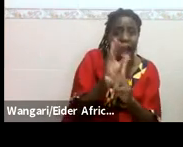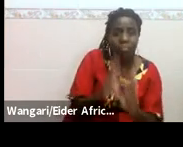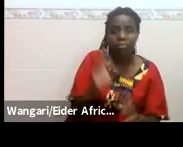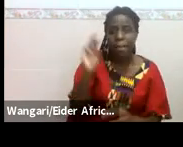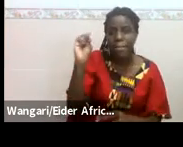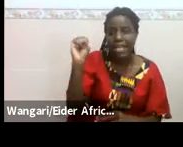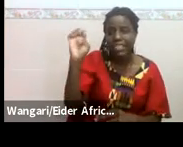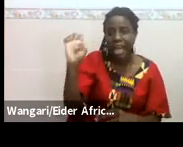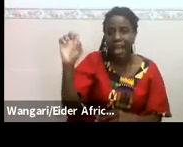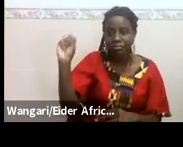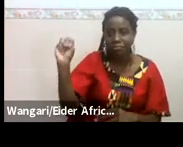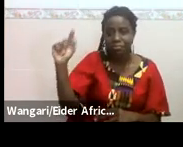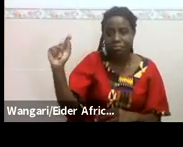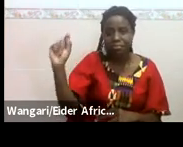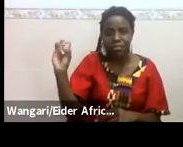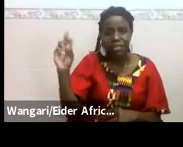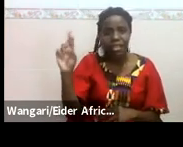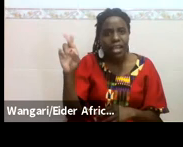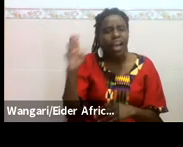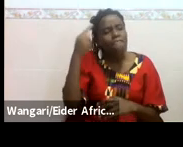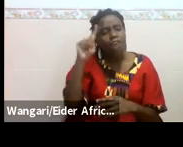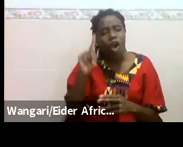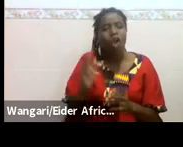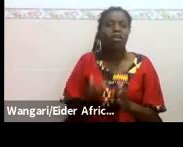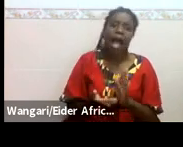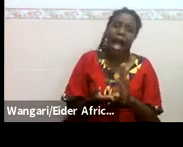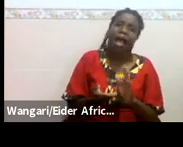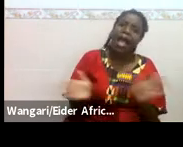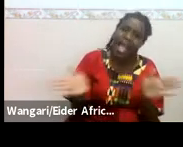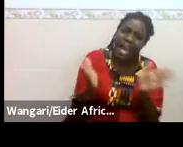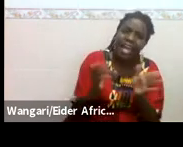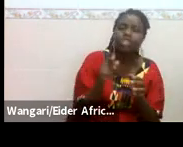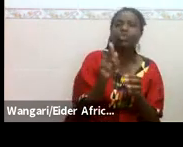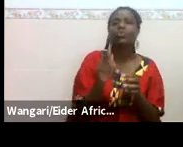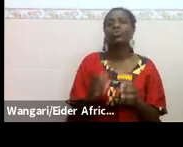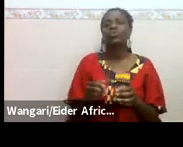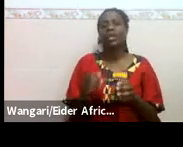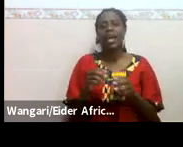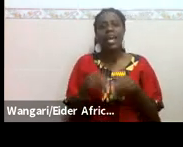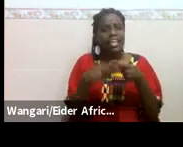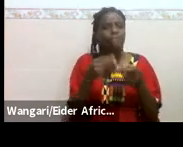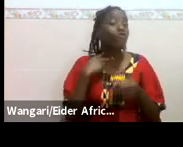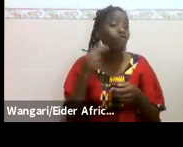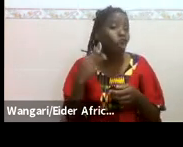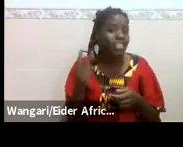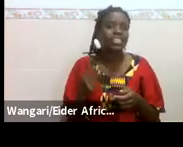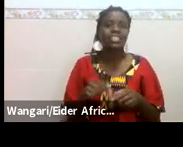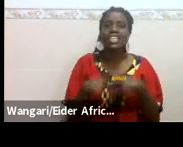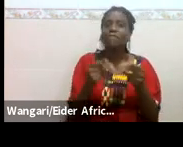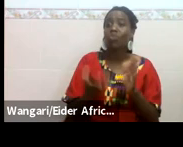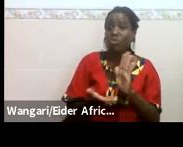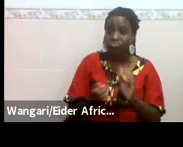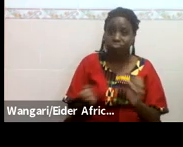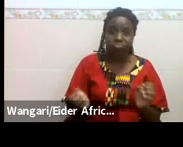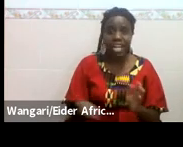your voices, who defend you, and put yourself in there. But I know it's hard to do. So I just wanted to say